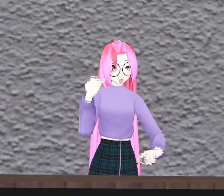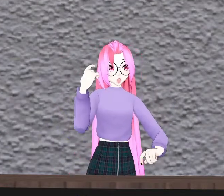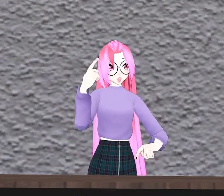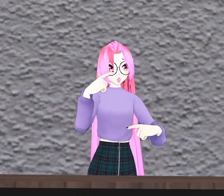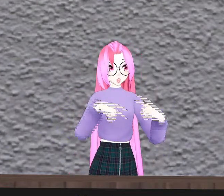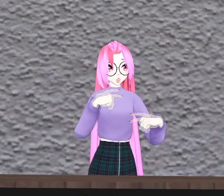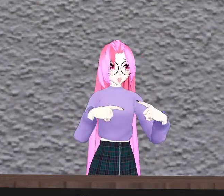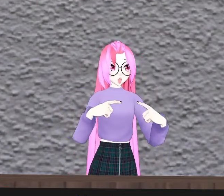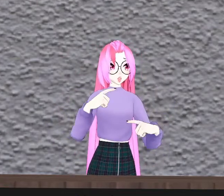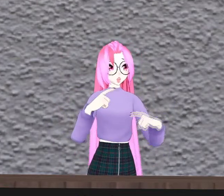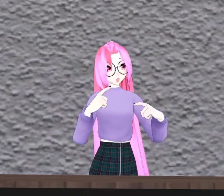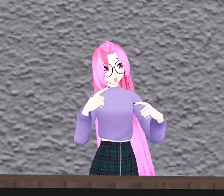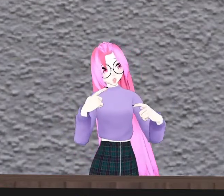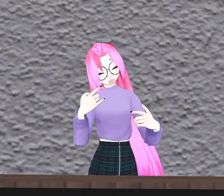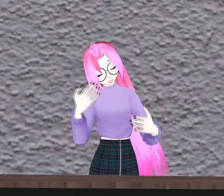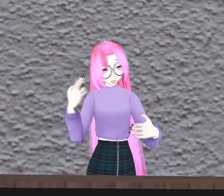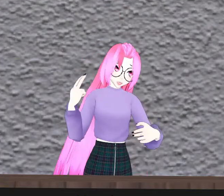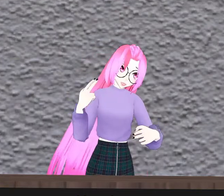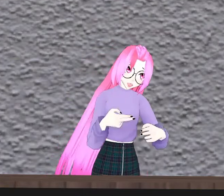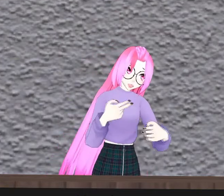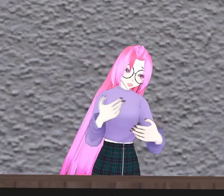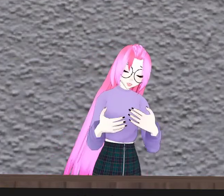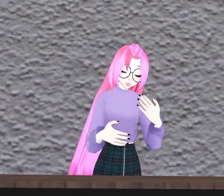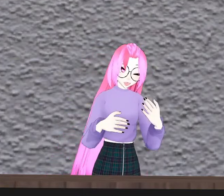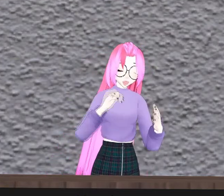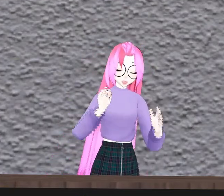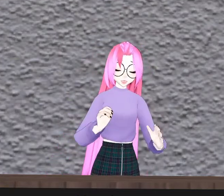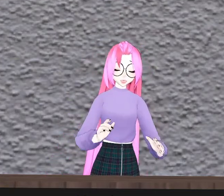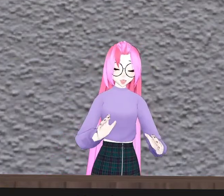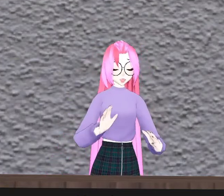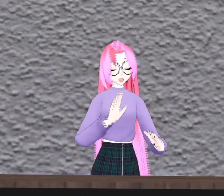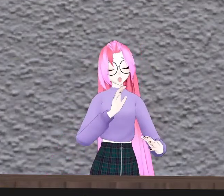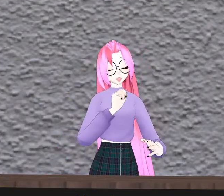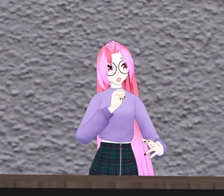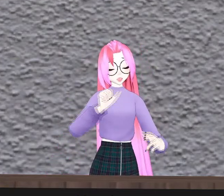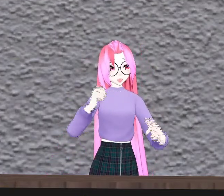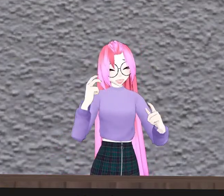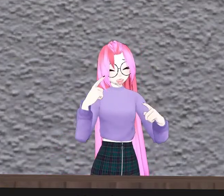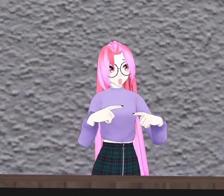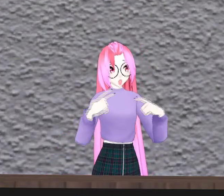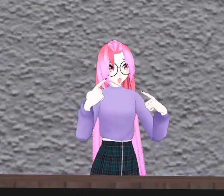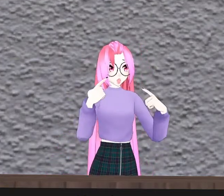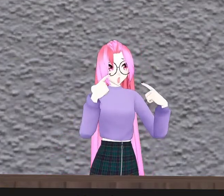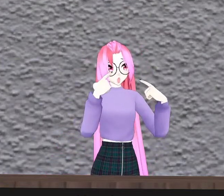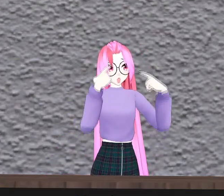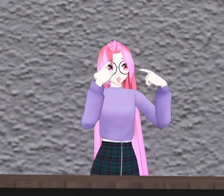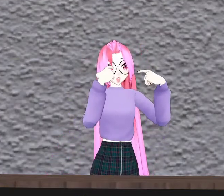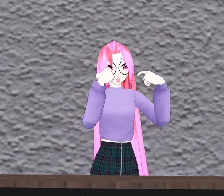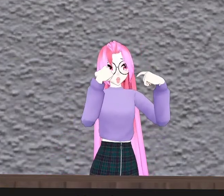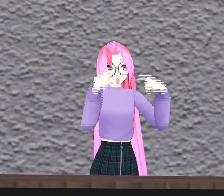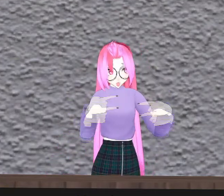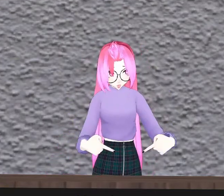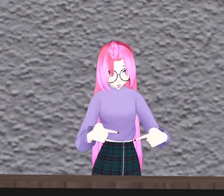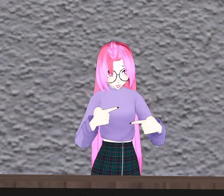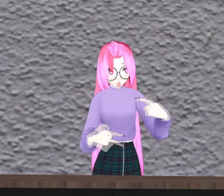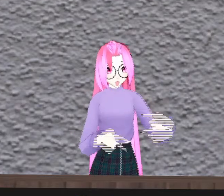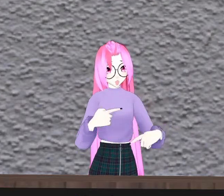can understand their signing, but I know that's a little bit harder for students. So if you're kind of struggling to know where to look at their eyes or their signs down